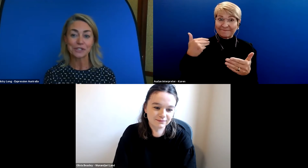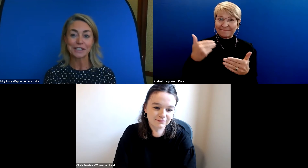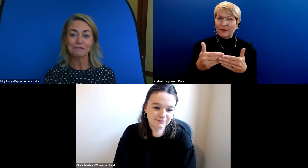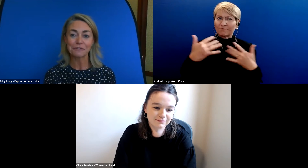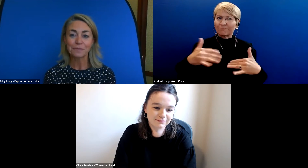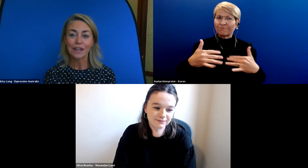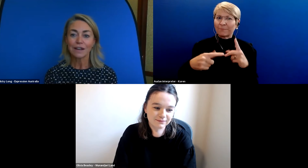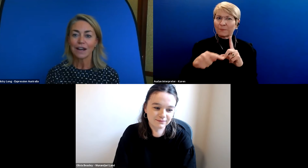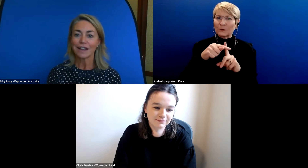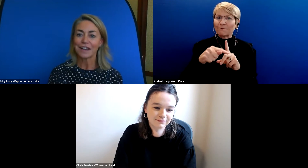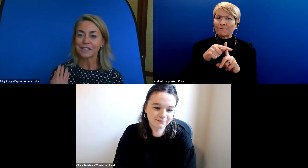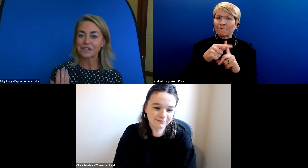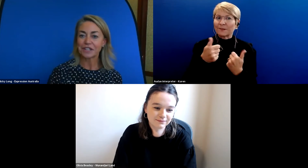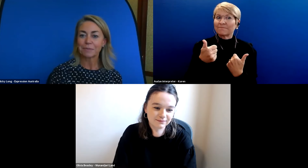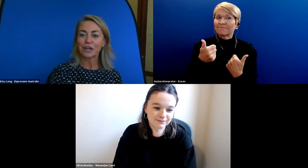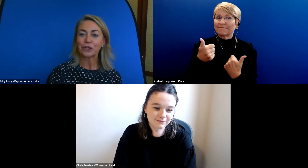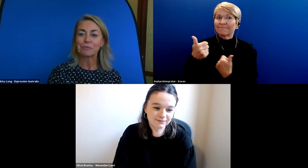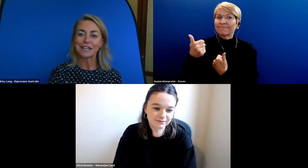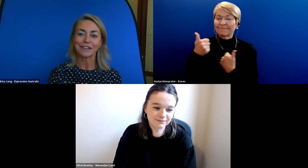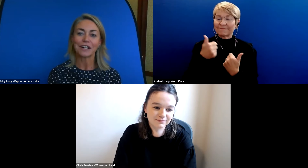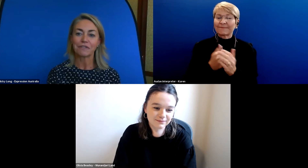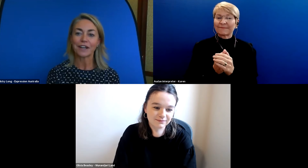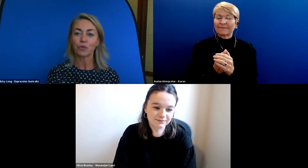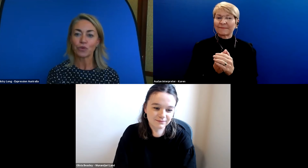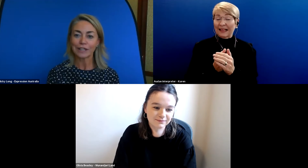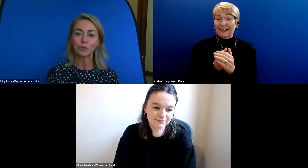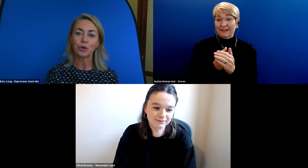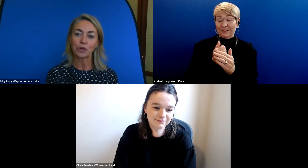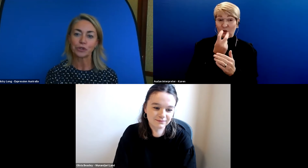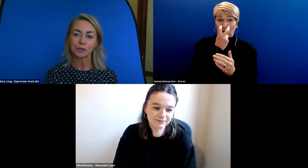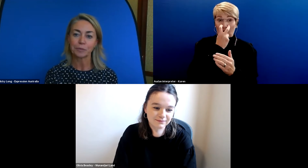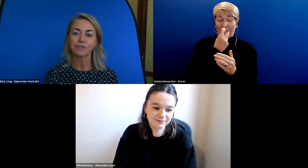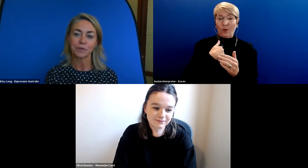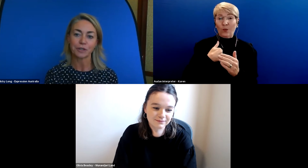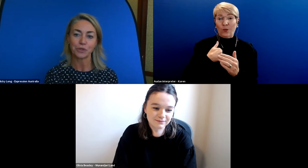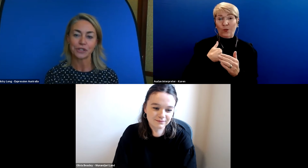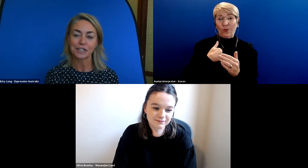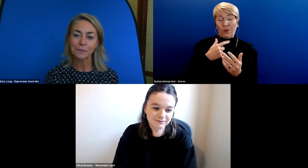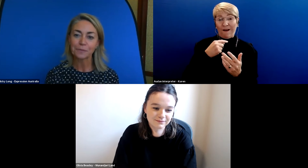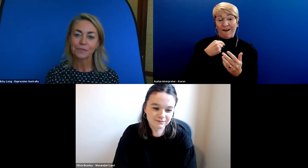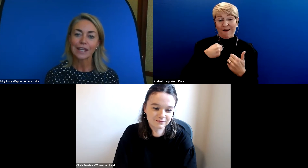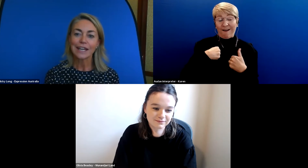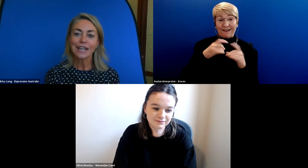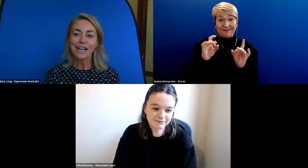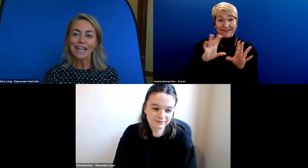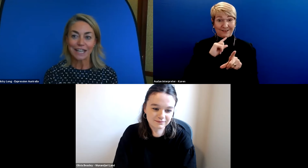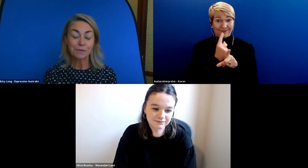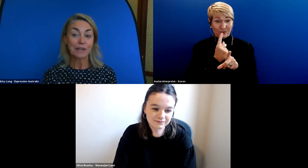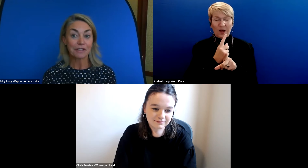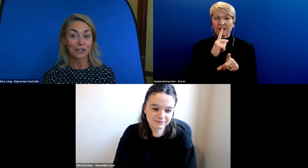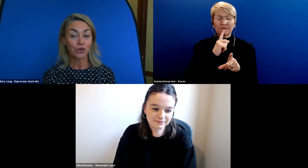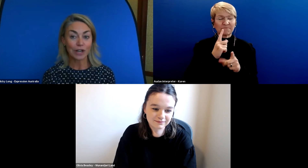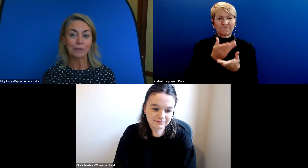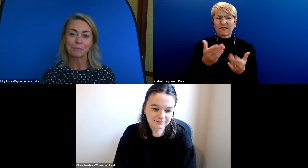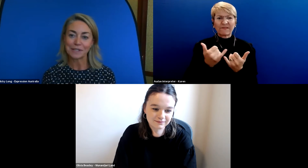very positive. As I said in my opening, I've had a really warm welcome from the community. It has